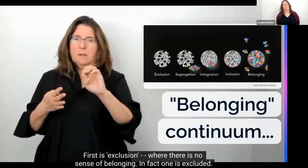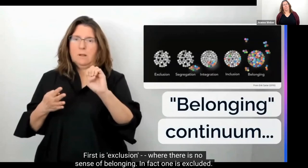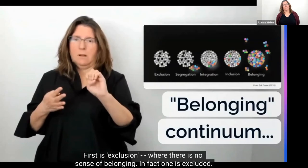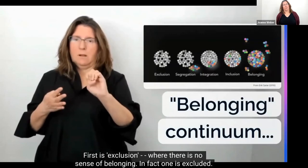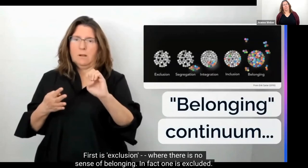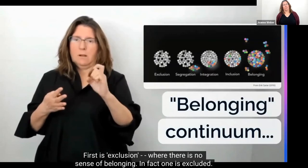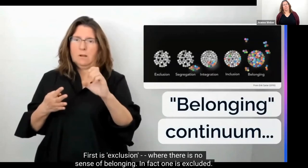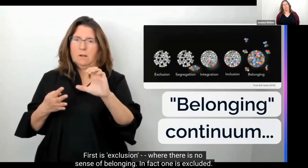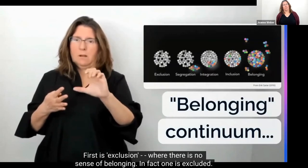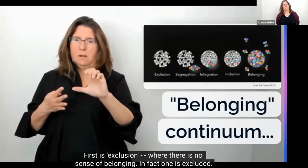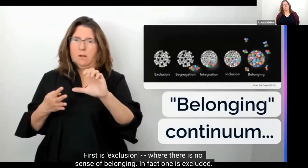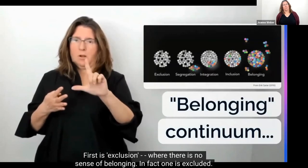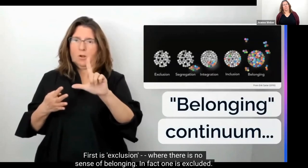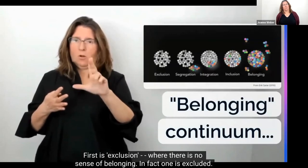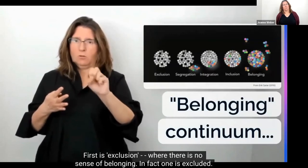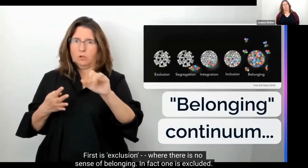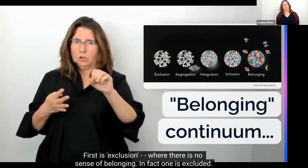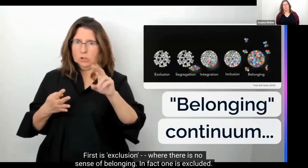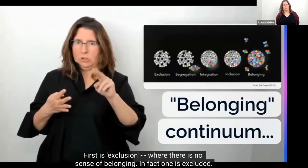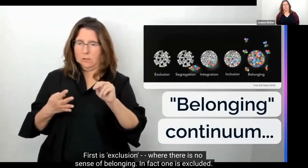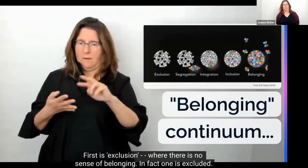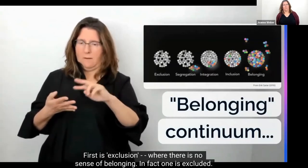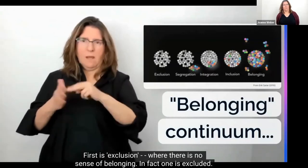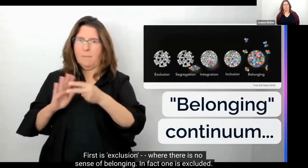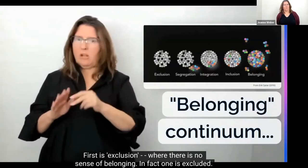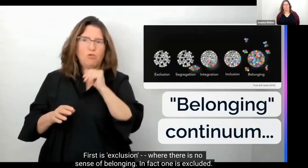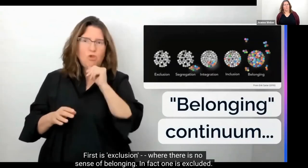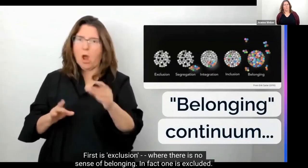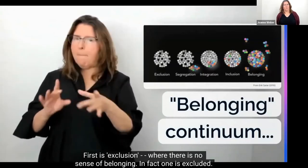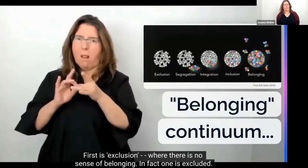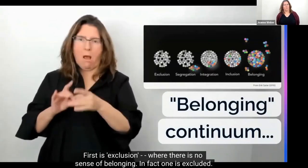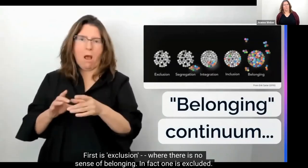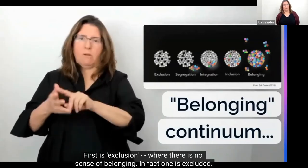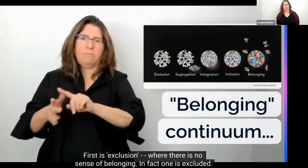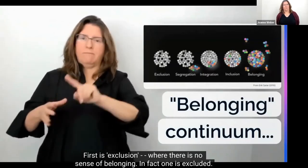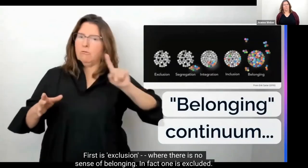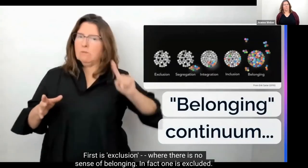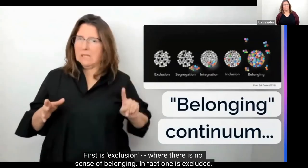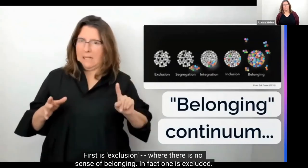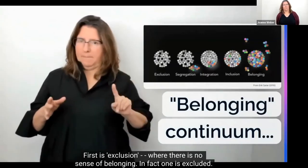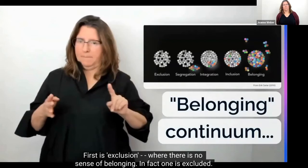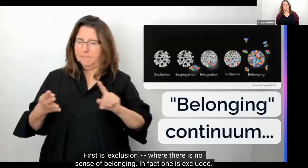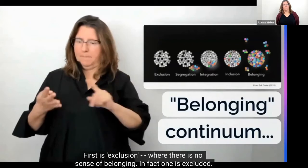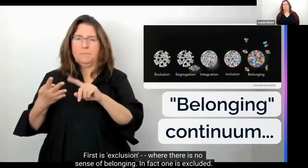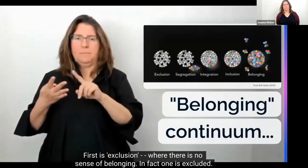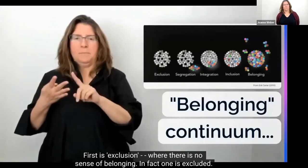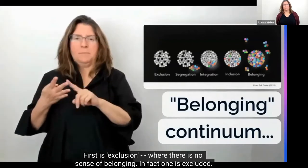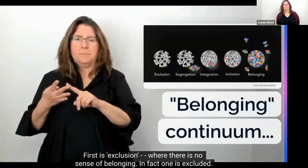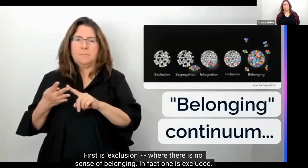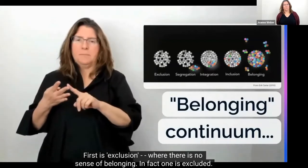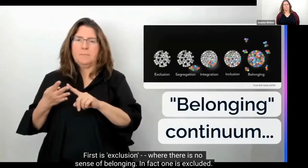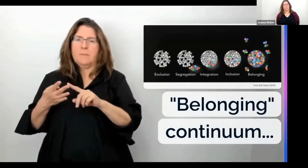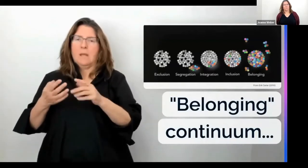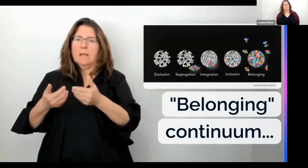First is exclusion, where there is no sense of belonging. In fact, one is excluded.